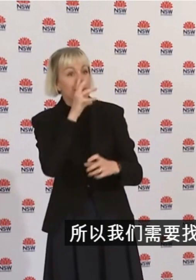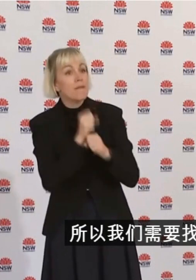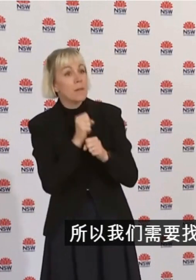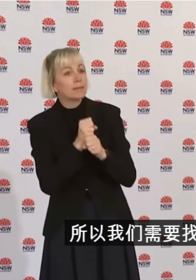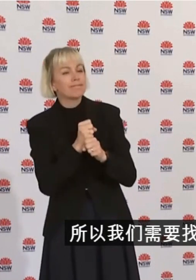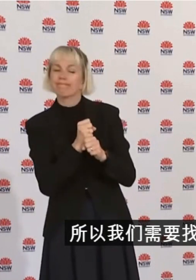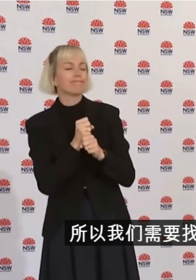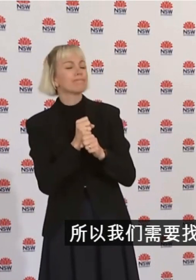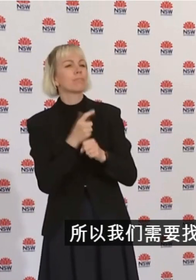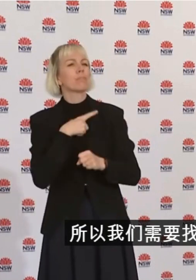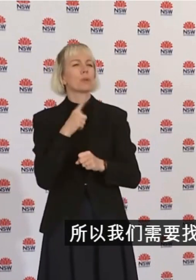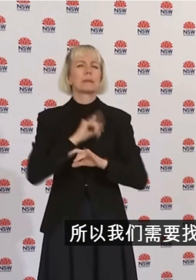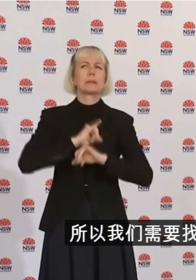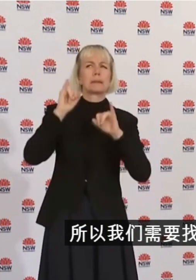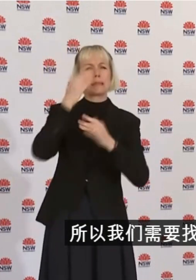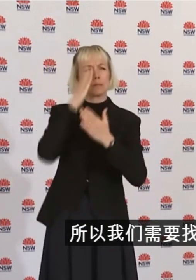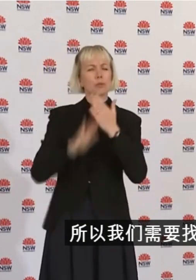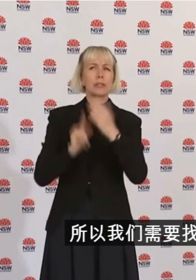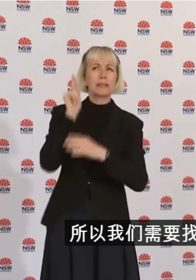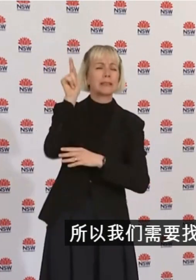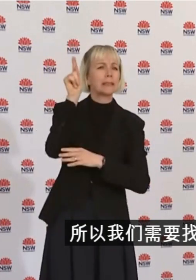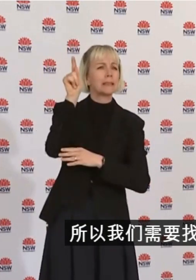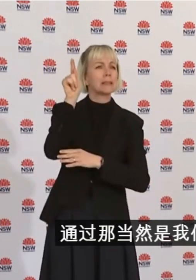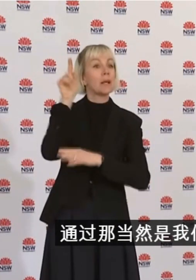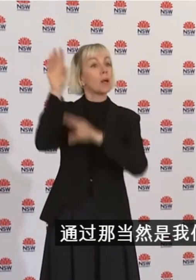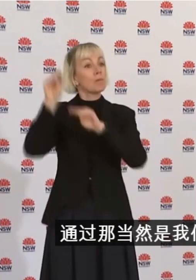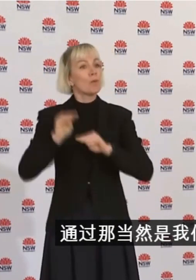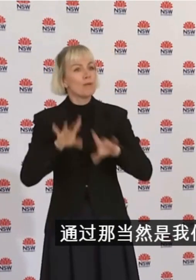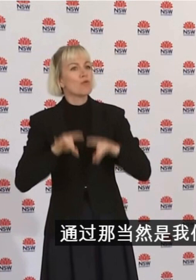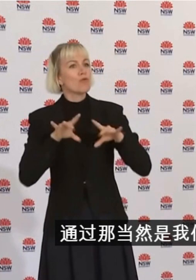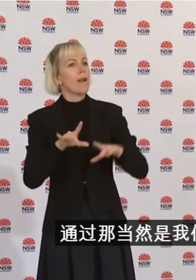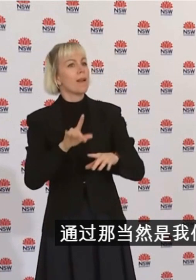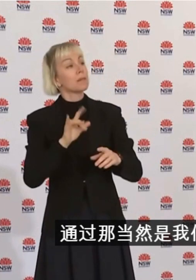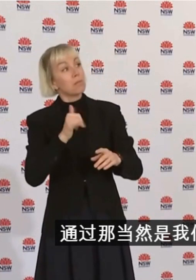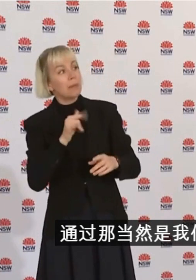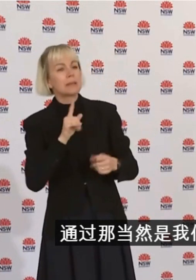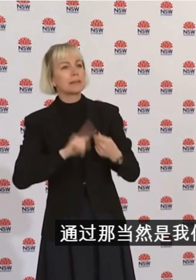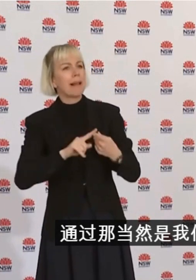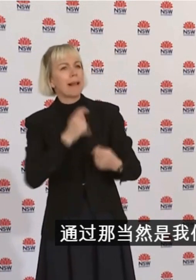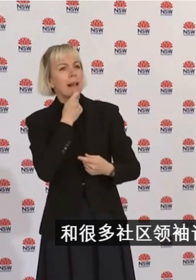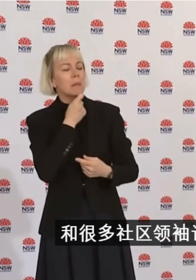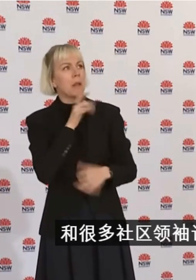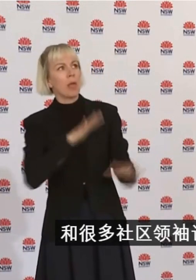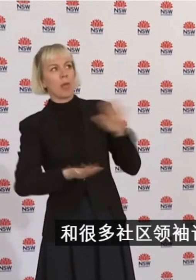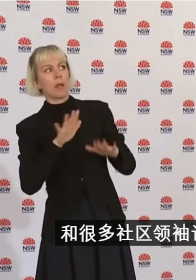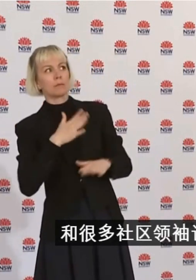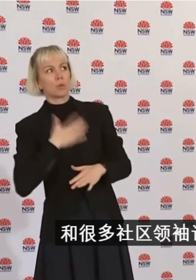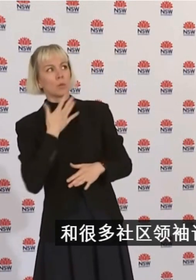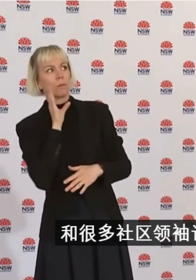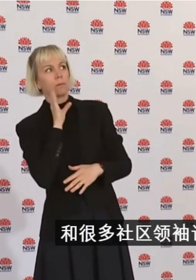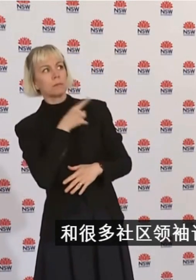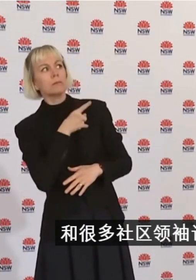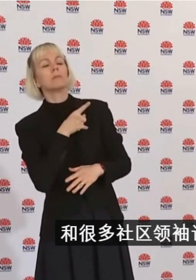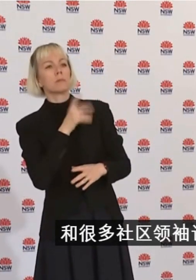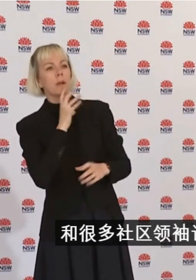need to find ways to keep working at that and get the messages through. That's certainly what our government's been talking to a lot of the